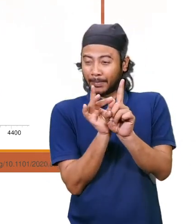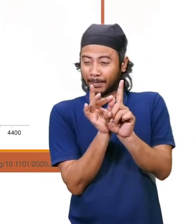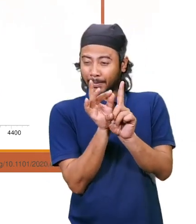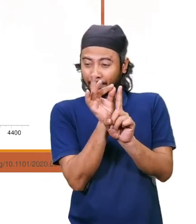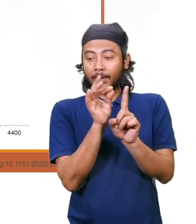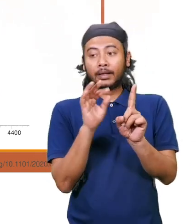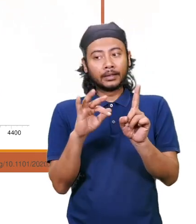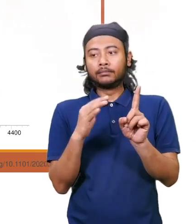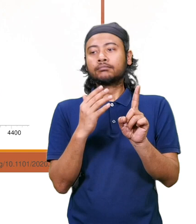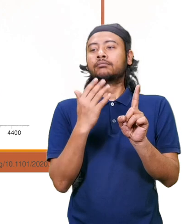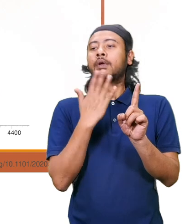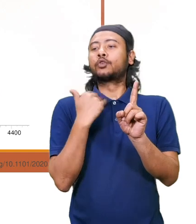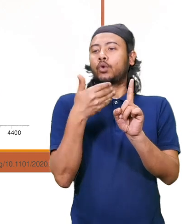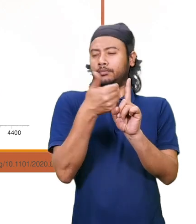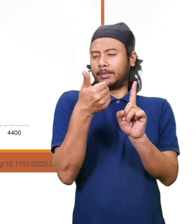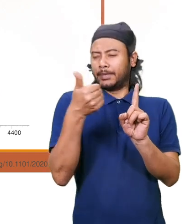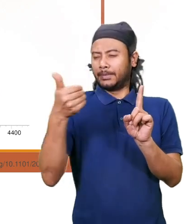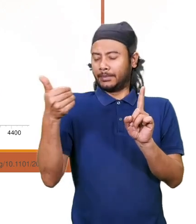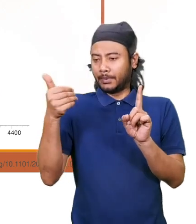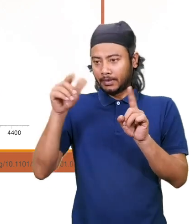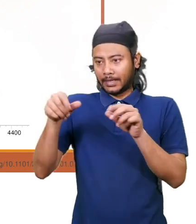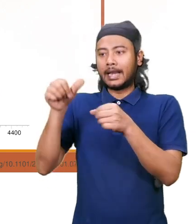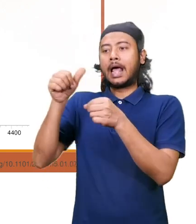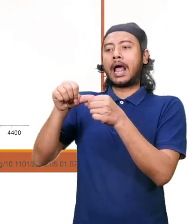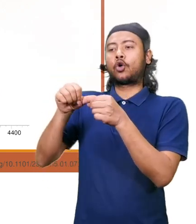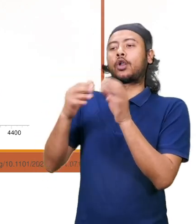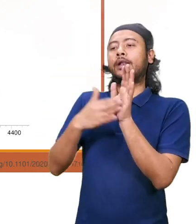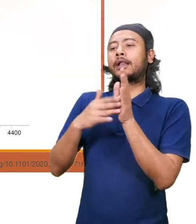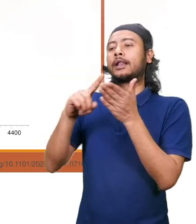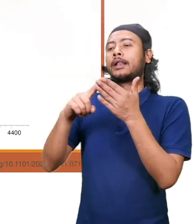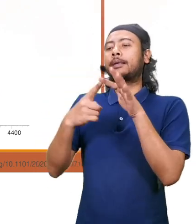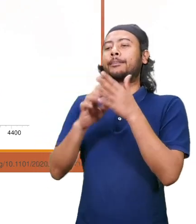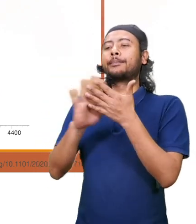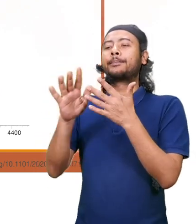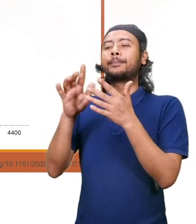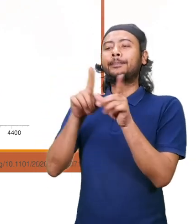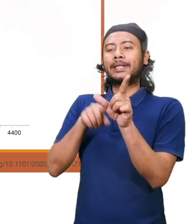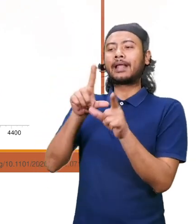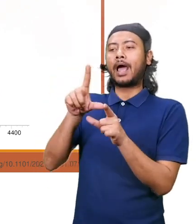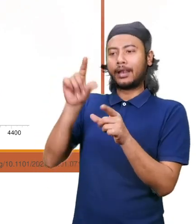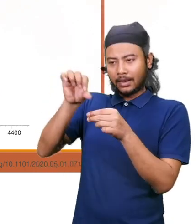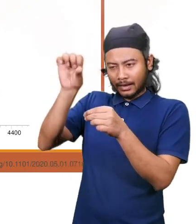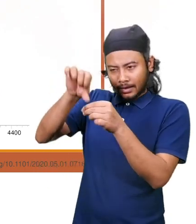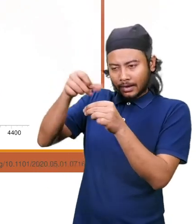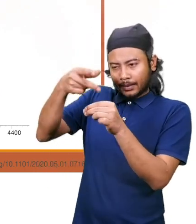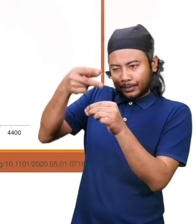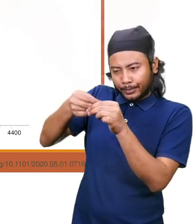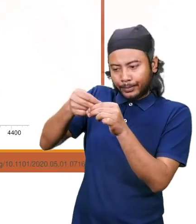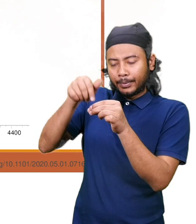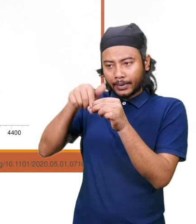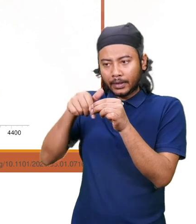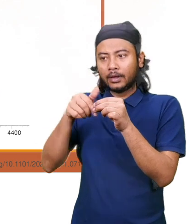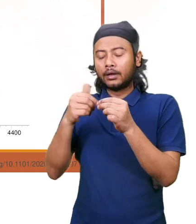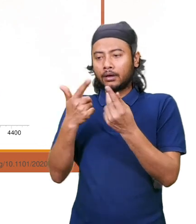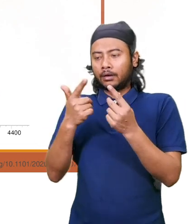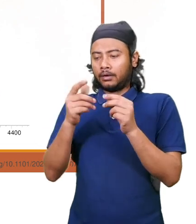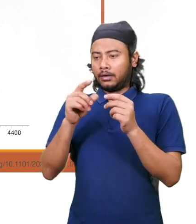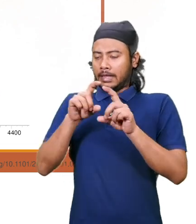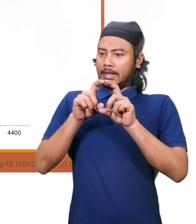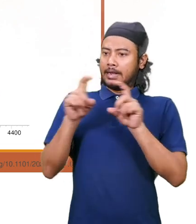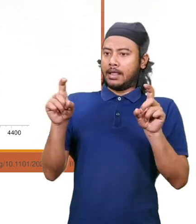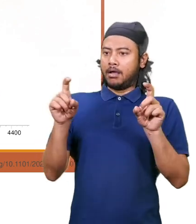the glycans will be released from the glycoproteins and then derivatized by methylation. That